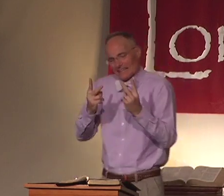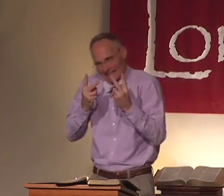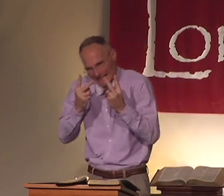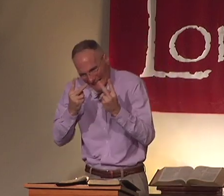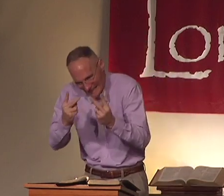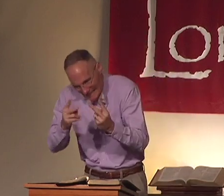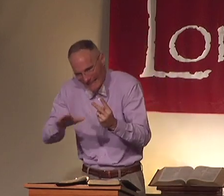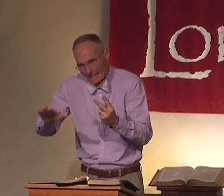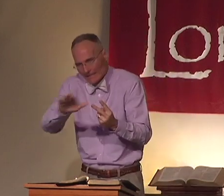again,